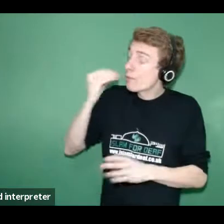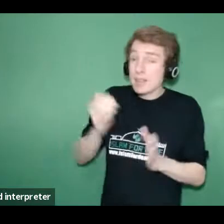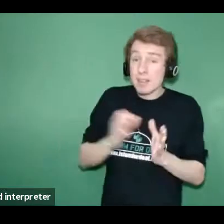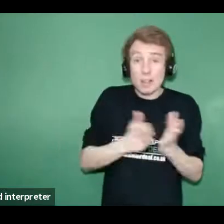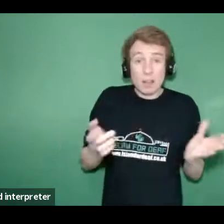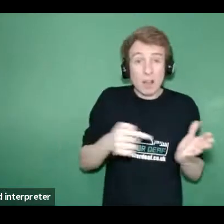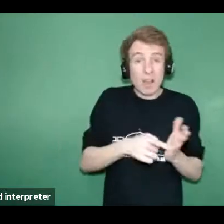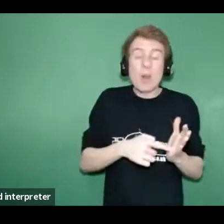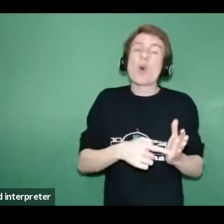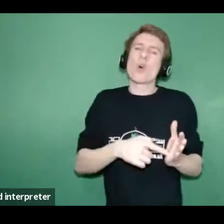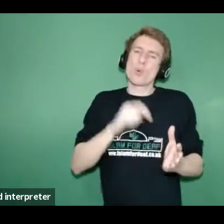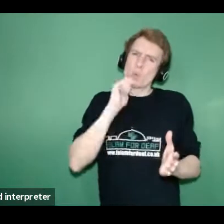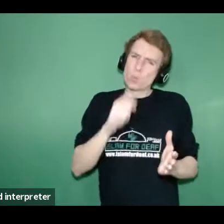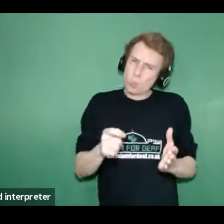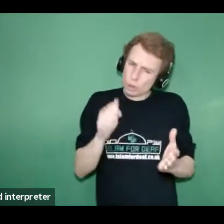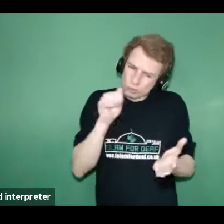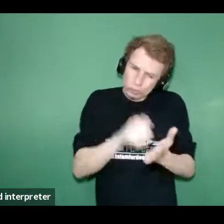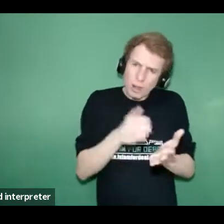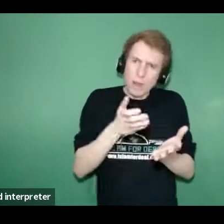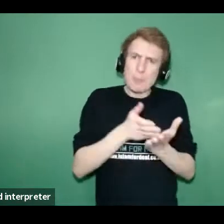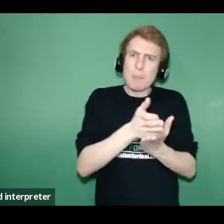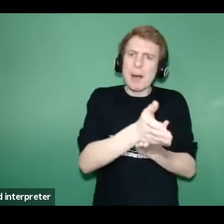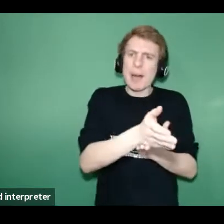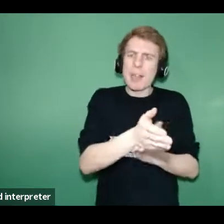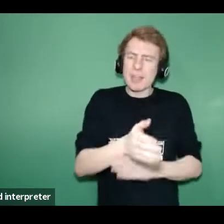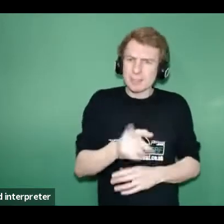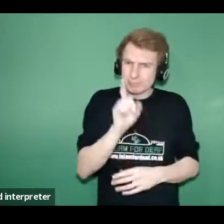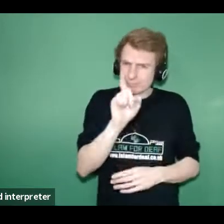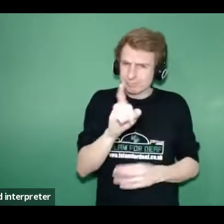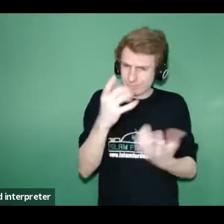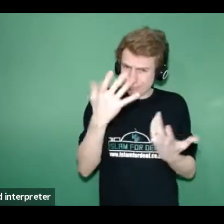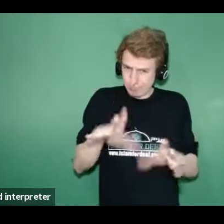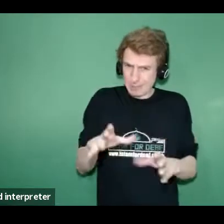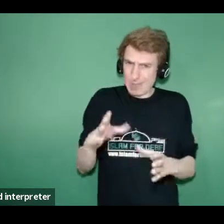from your Lord a clear proof, a guide and a mercy.